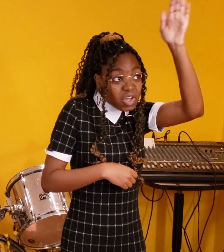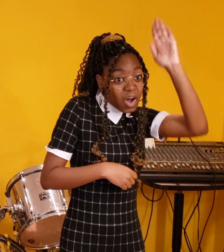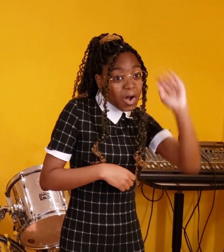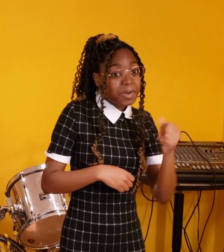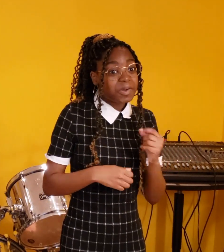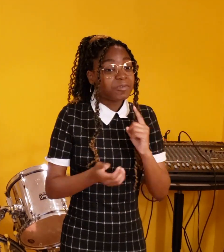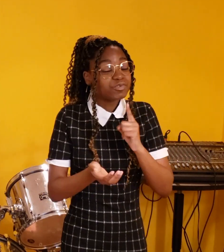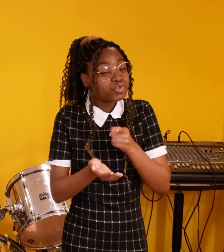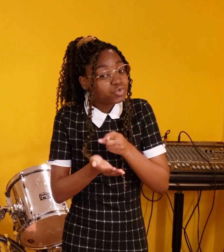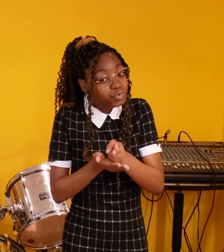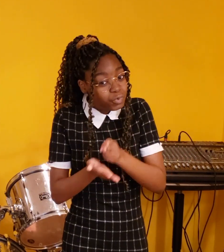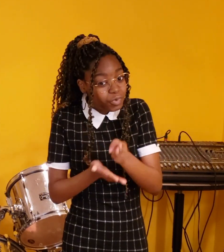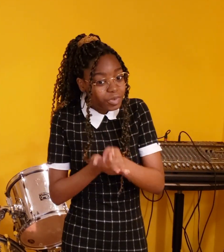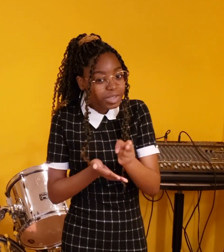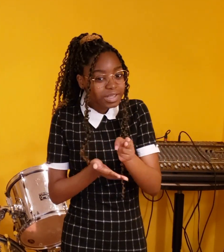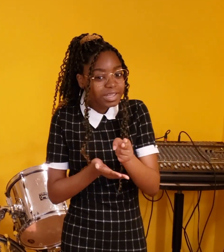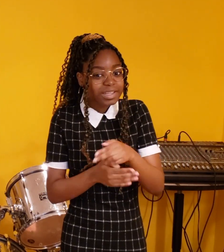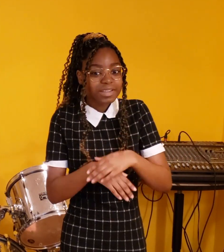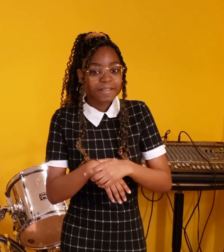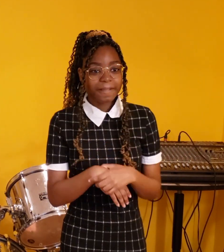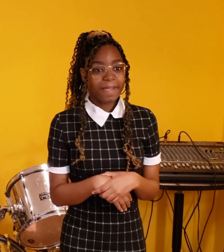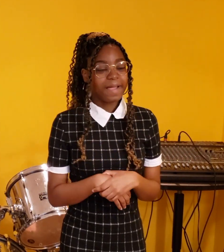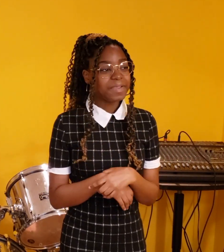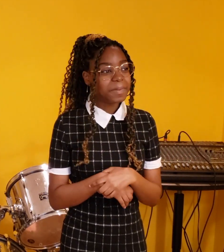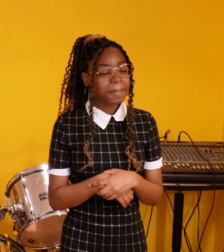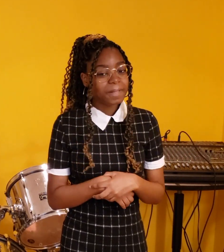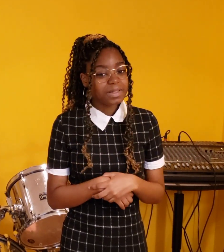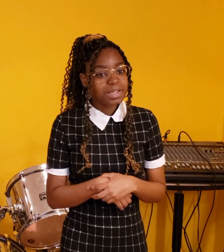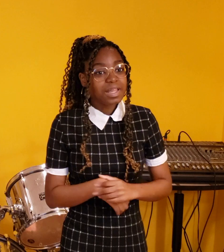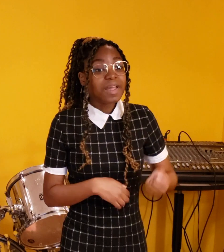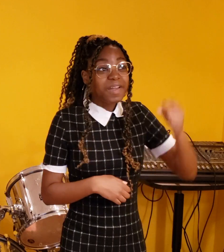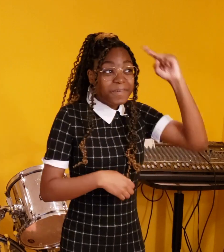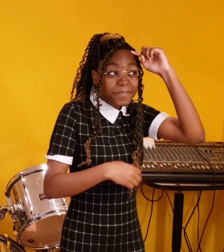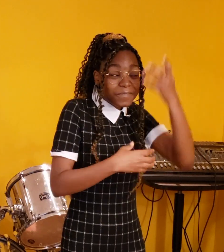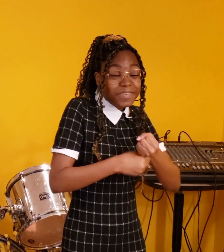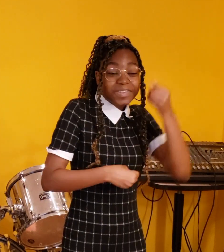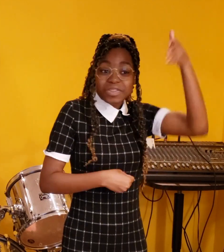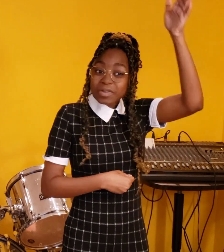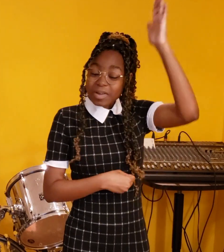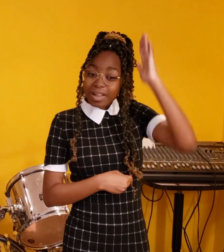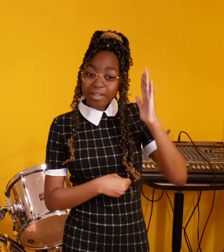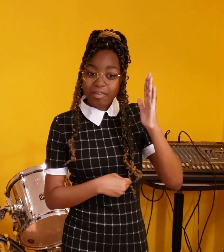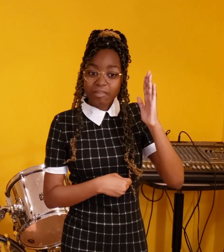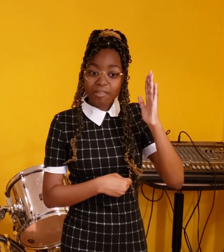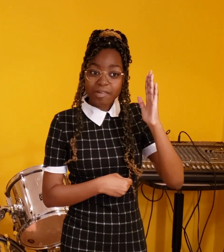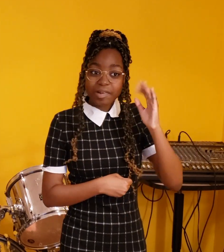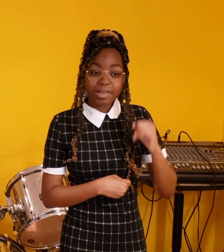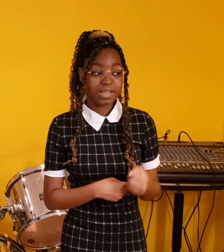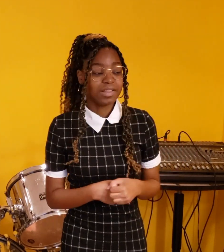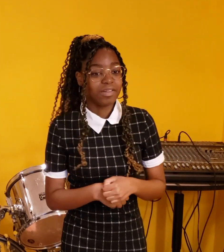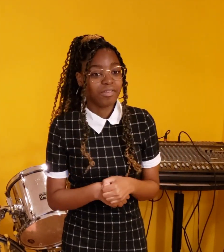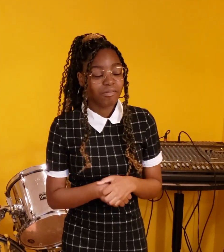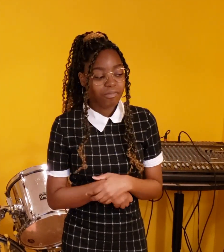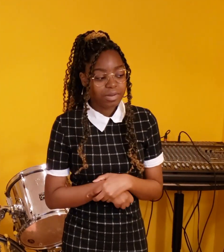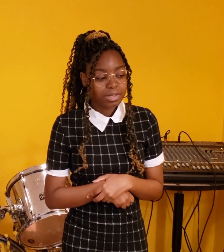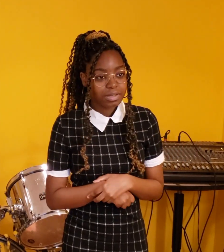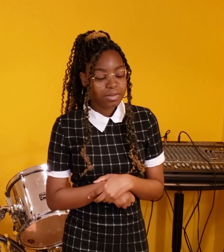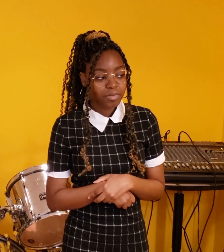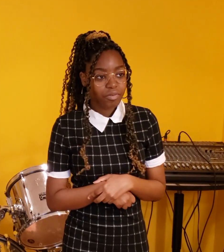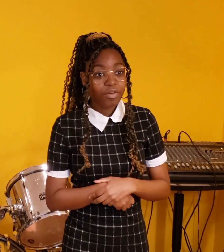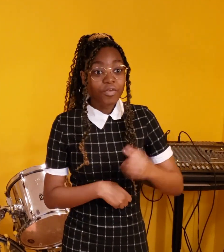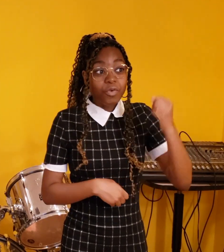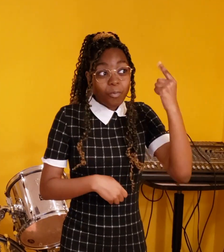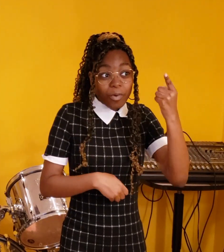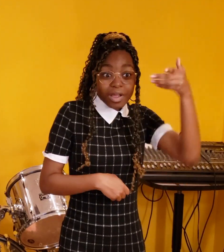have El Hanakin, and El Hanan is the faithful God. You see the thing? We have El Ekan, which is the